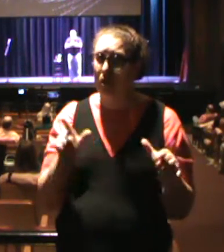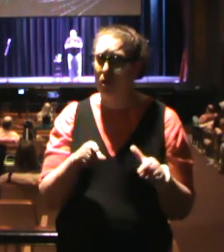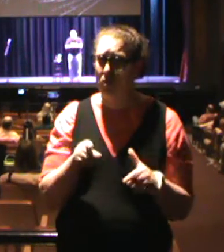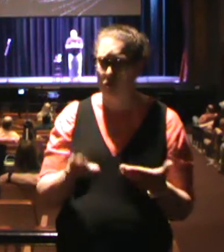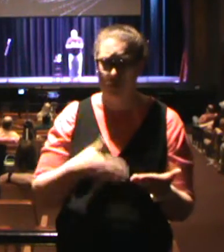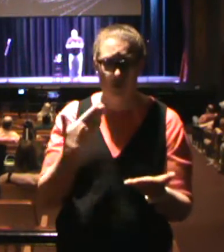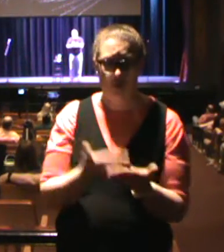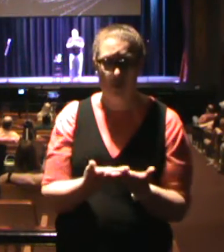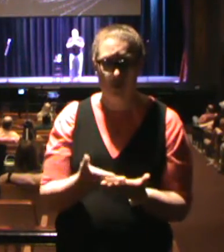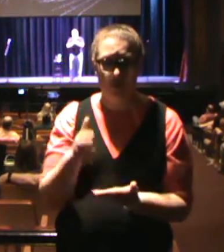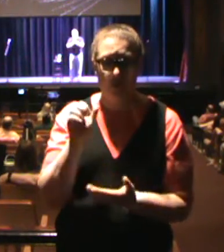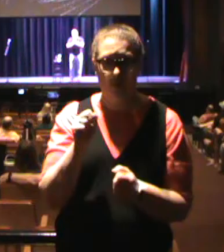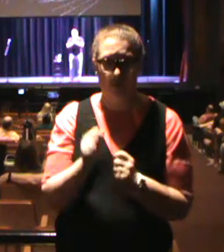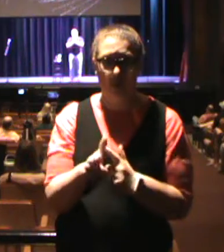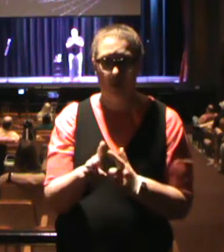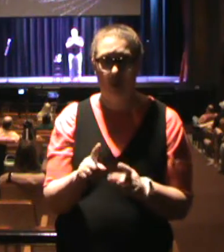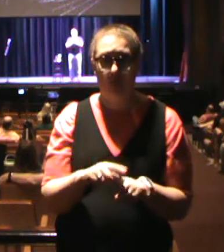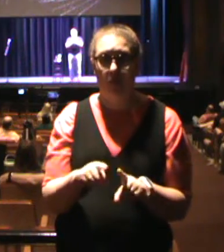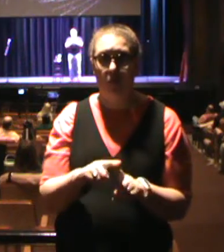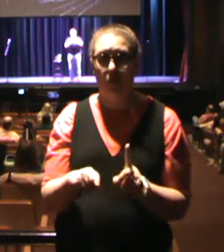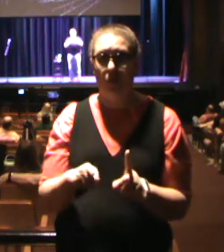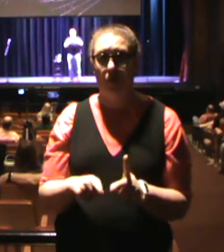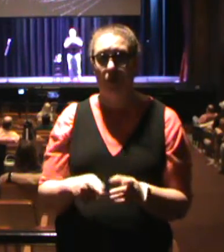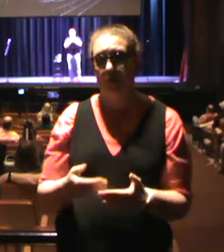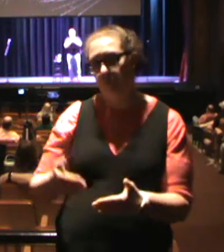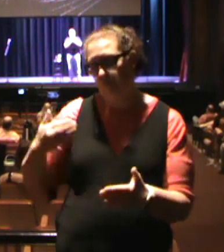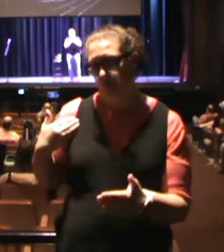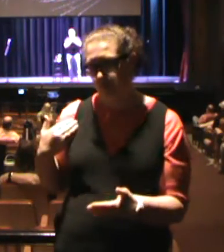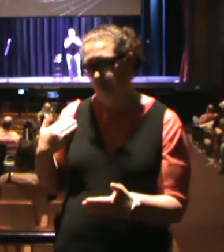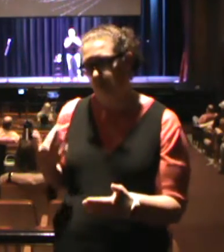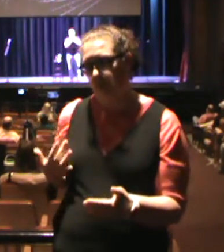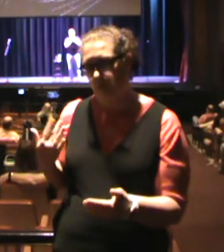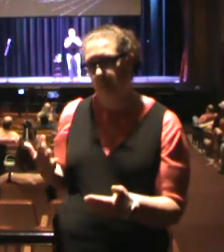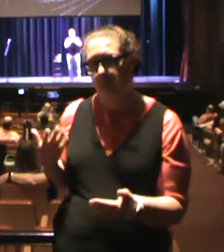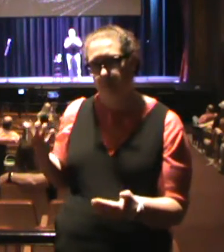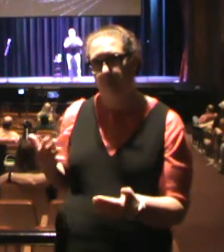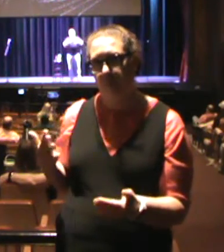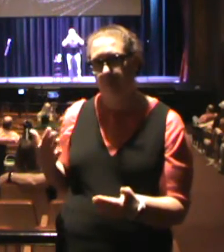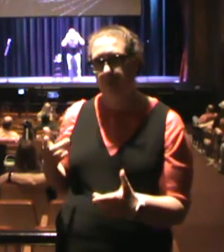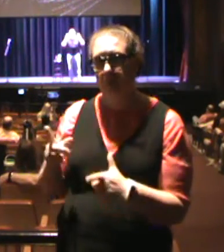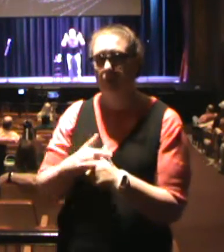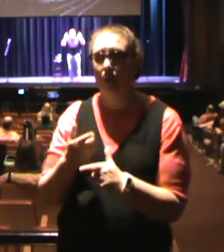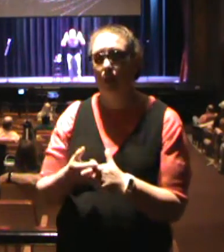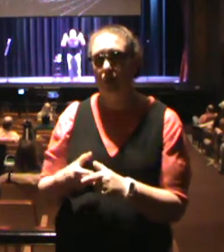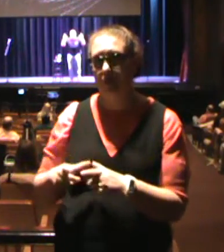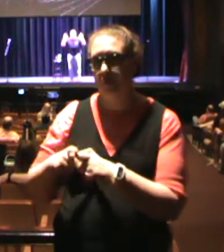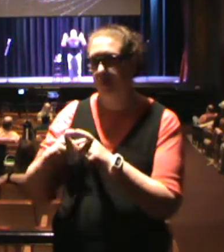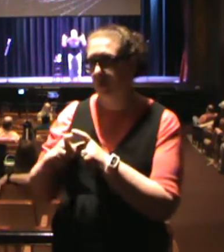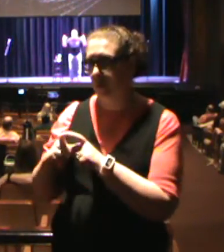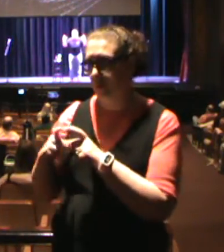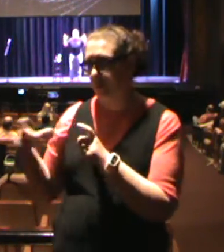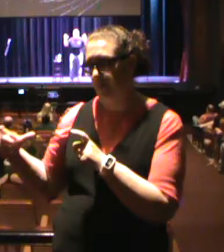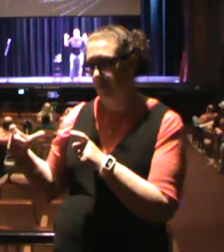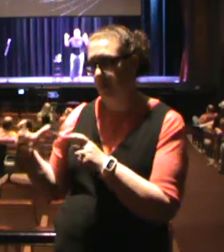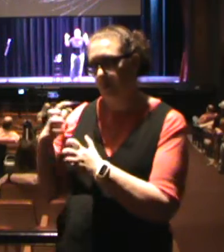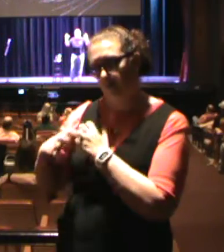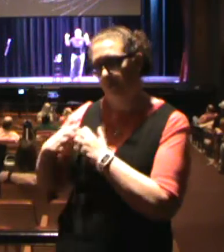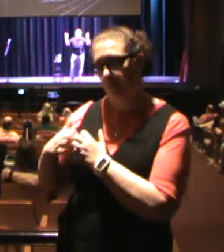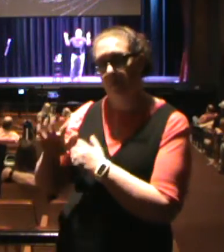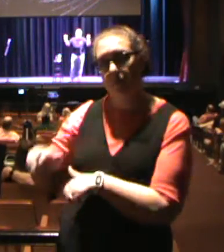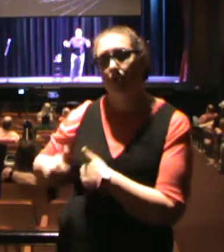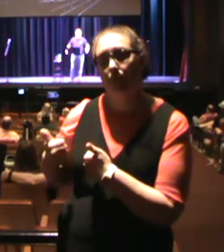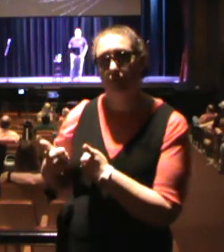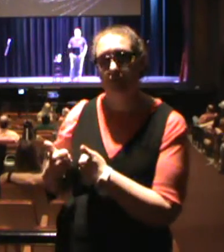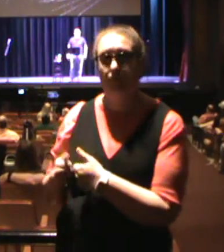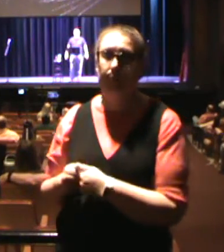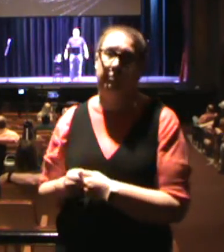deal with it then, or do you put it on the back burner until it becomes a very forced fire in your life?